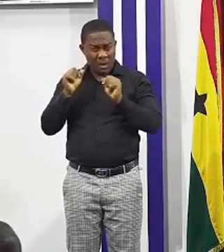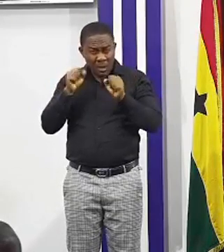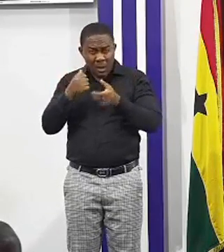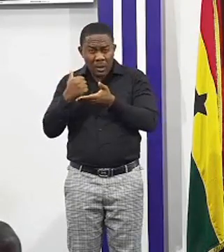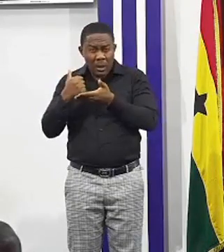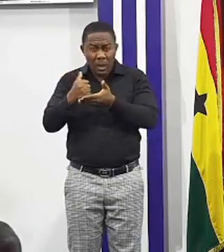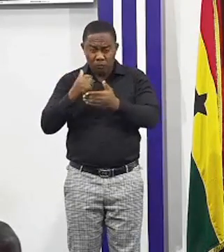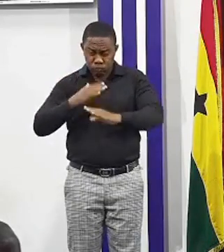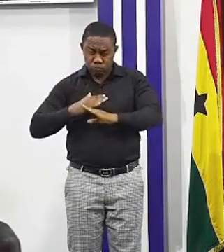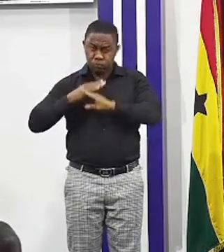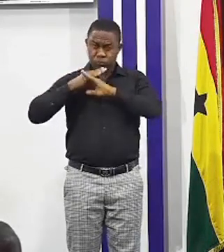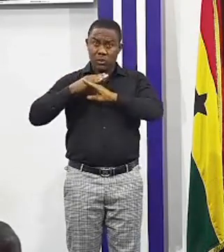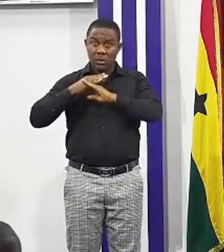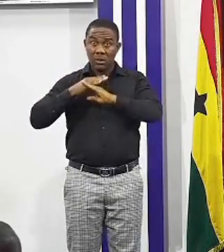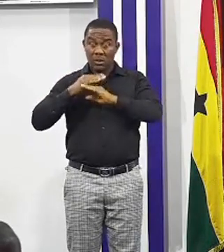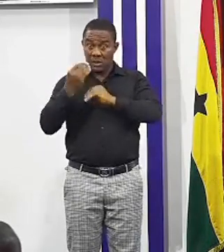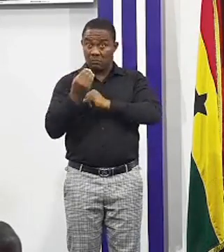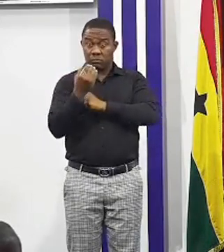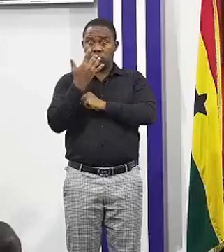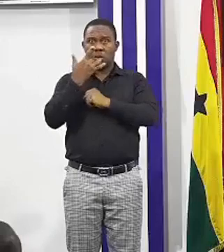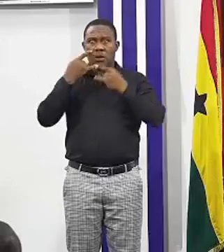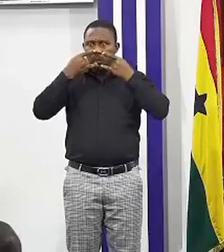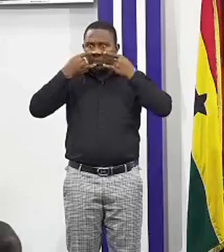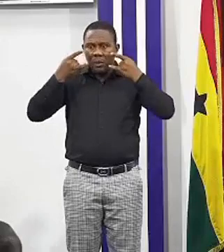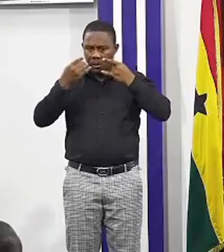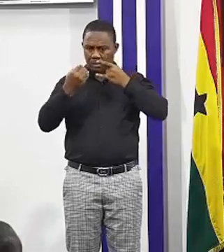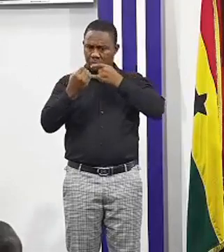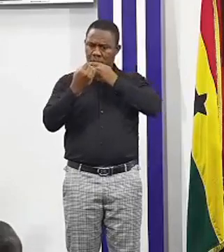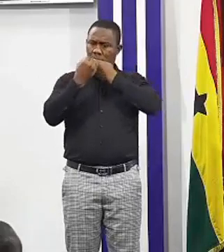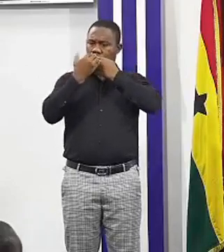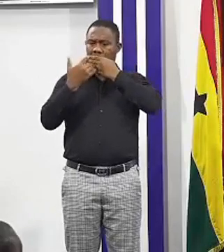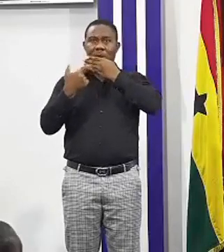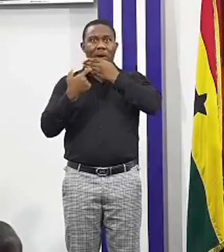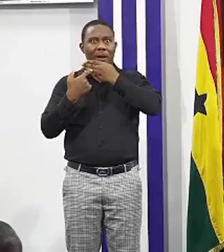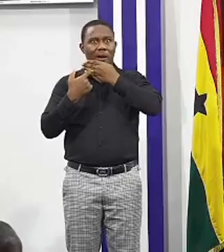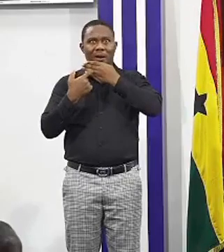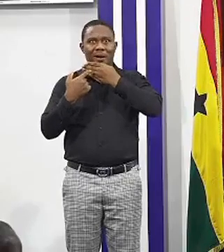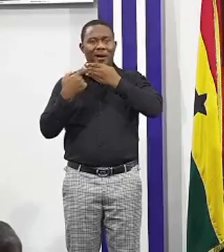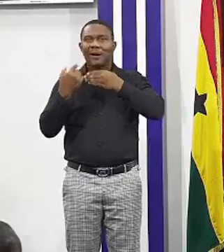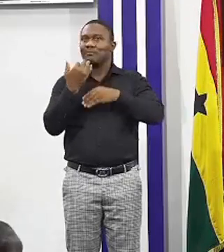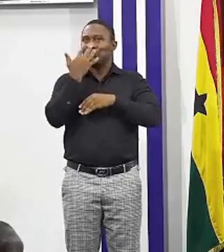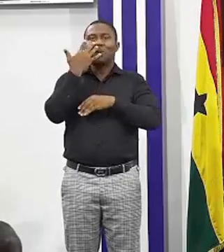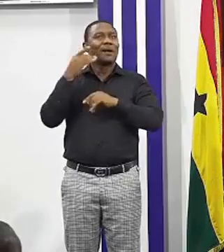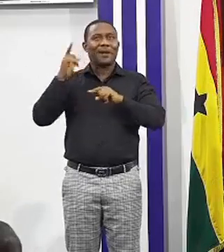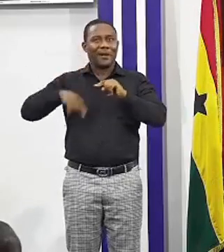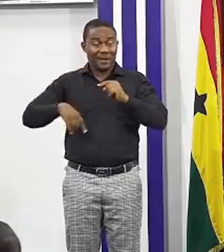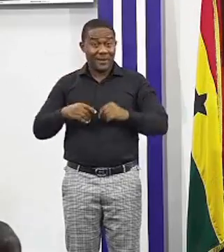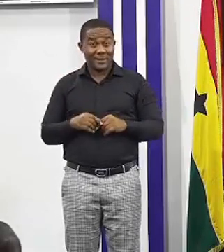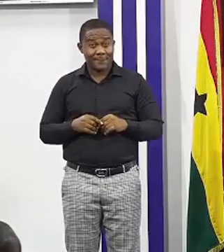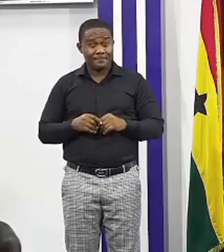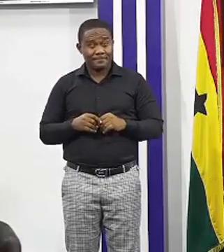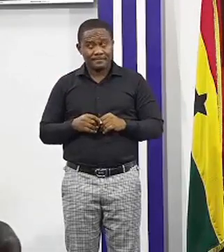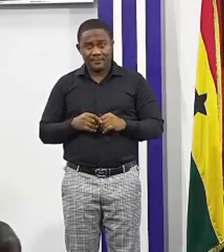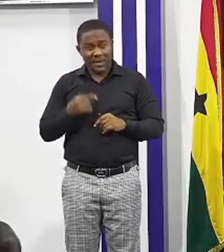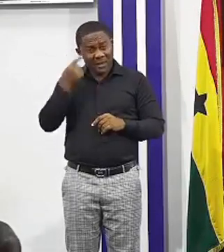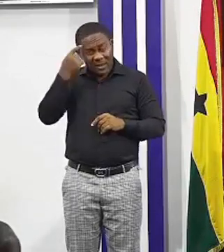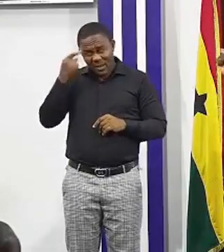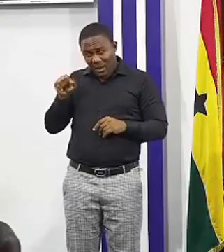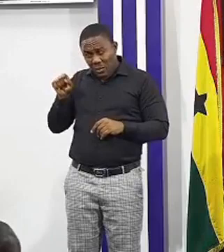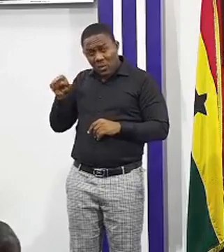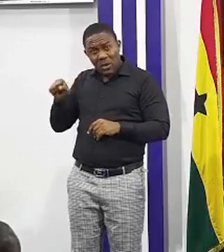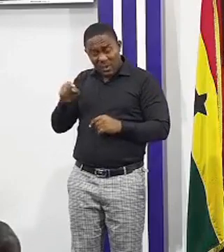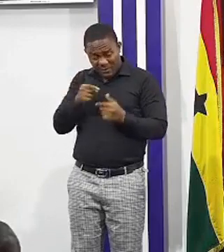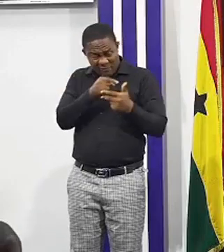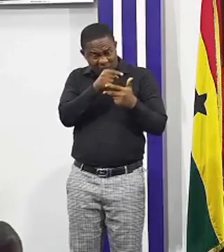potential to cut the rate of spread. So the president or the government did not lower or reduce that